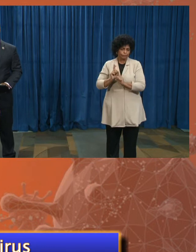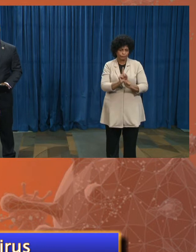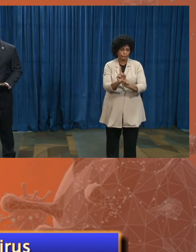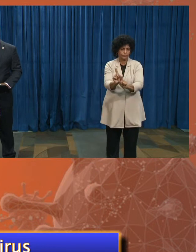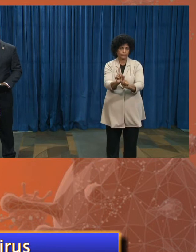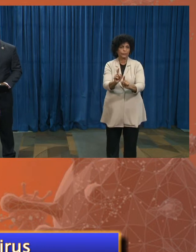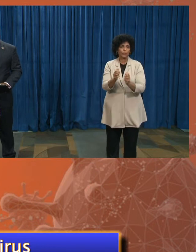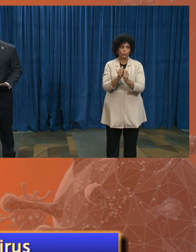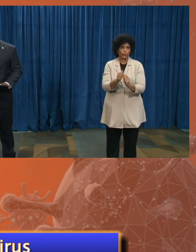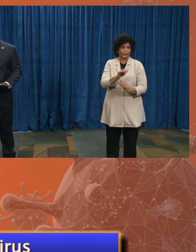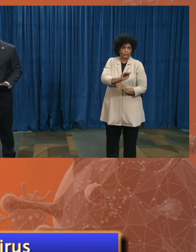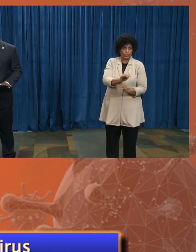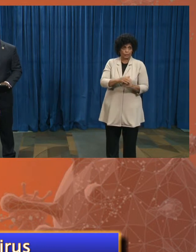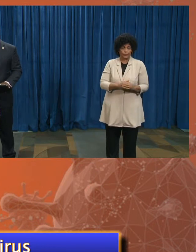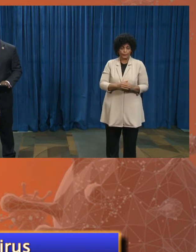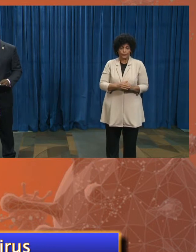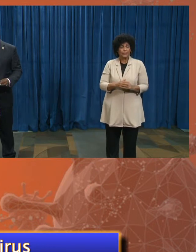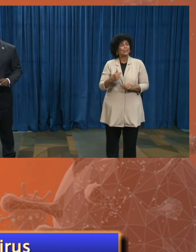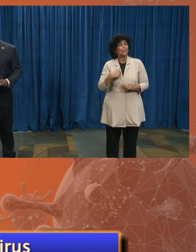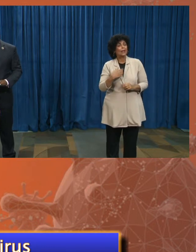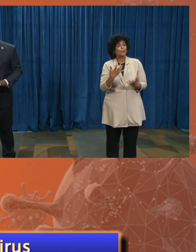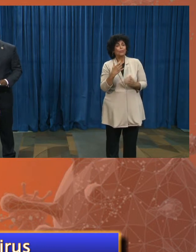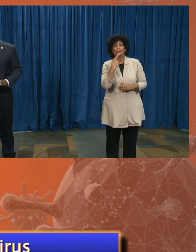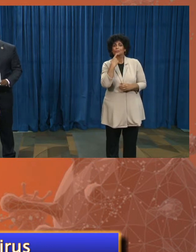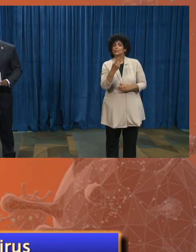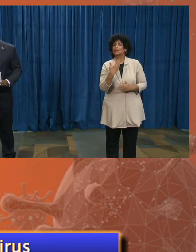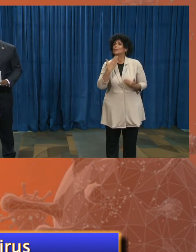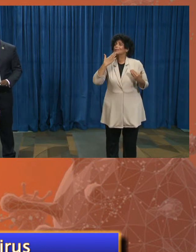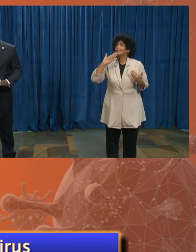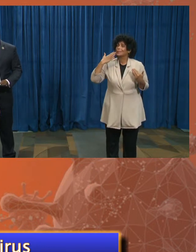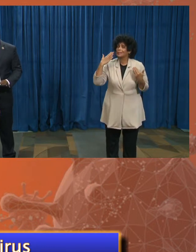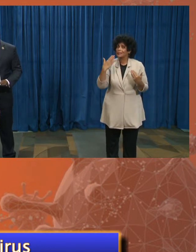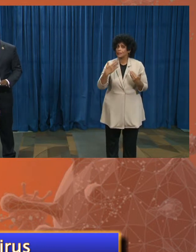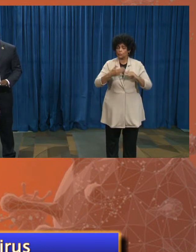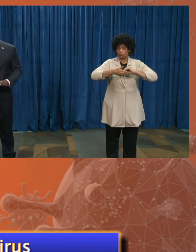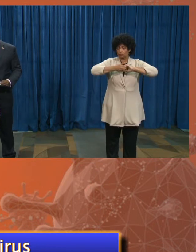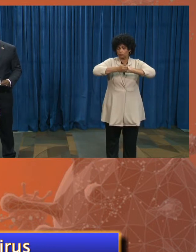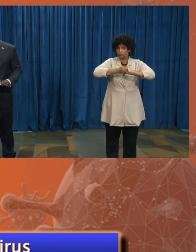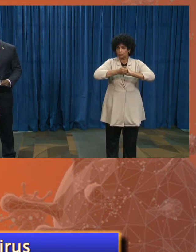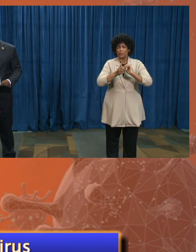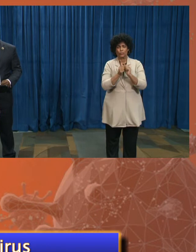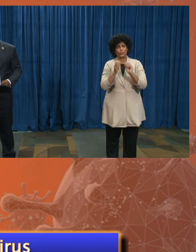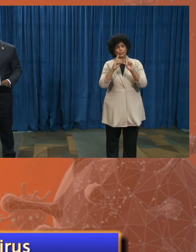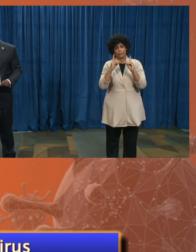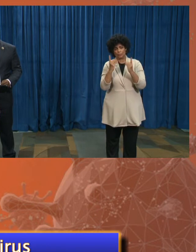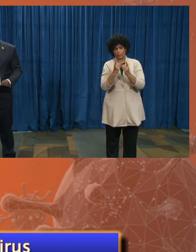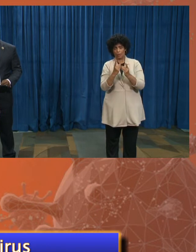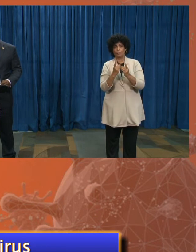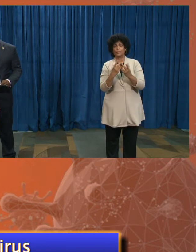I do want to say thanks to the partnership that we've had with the Florida Department of Health,